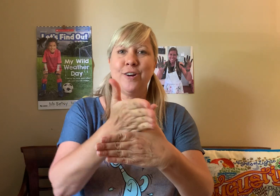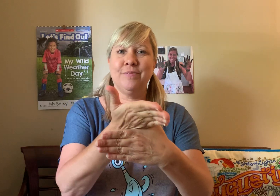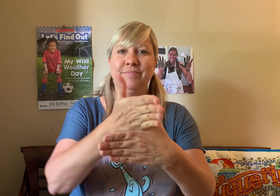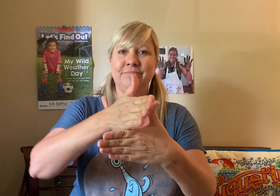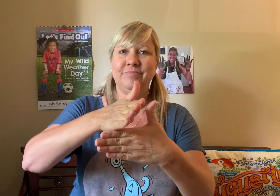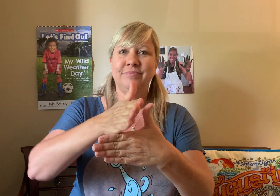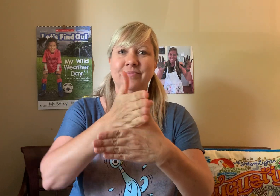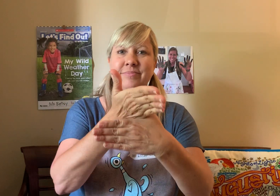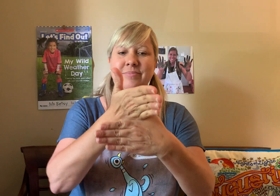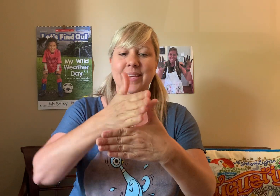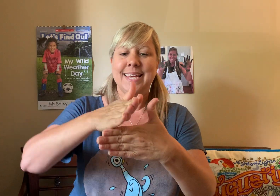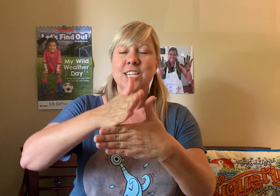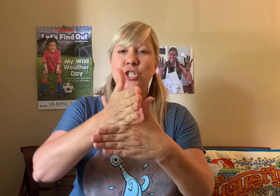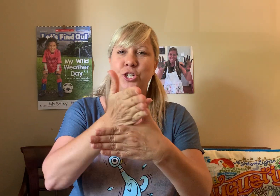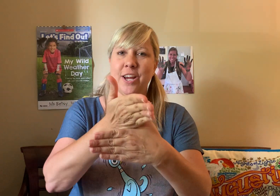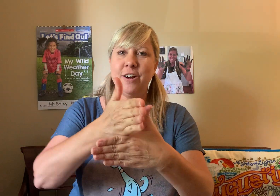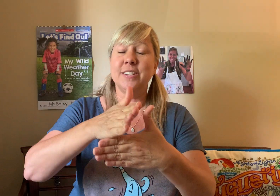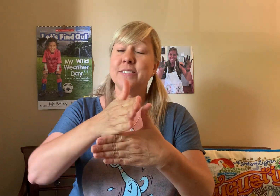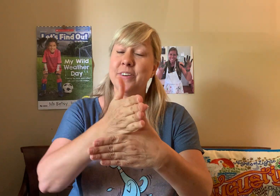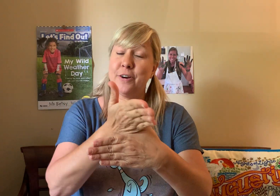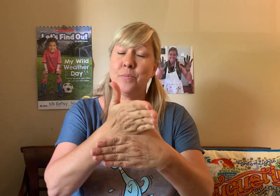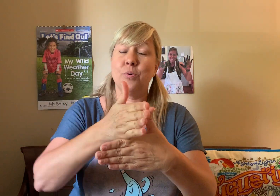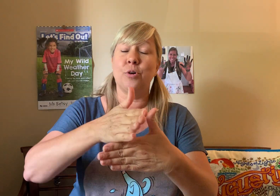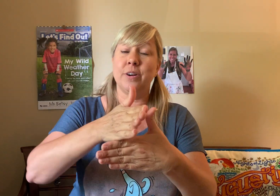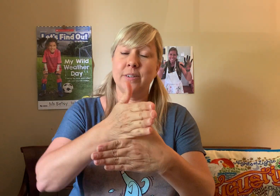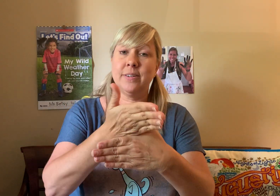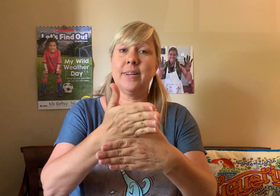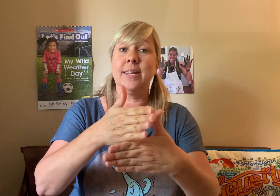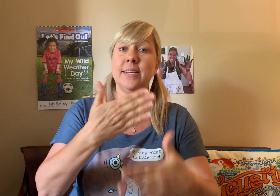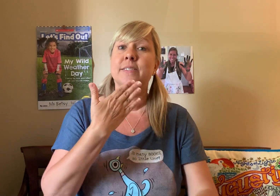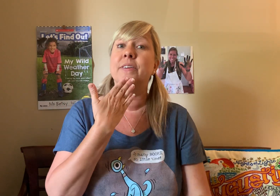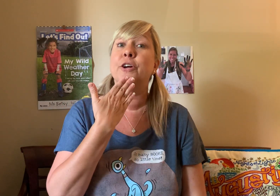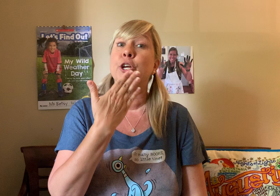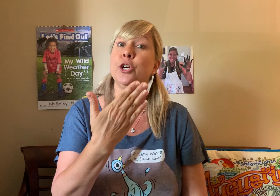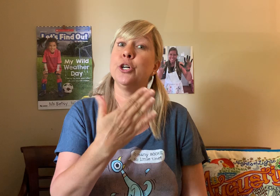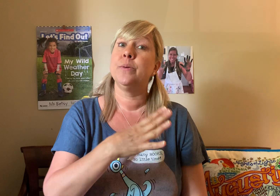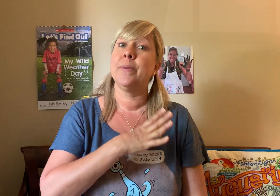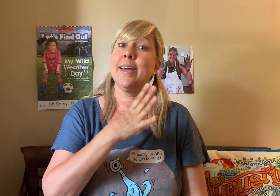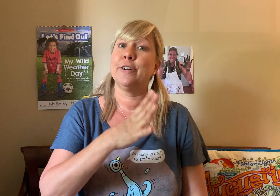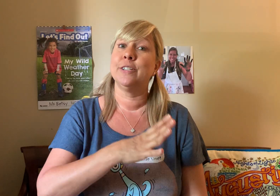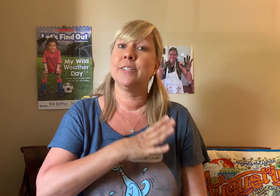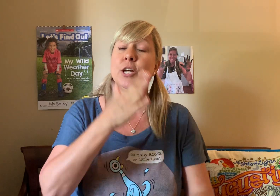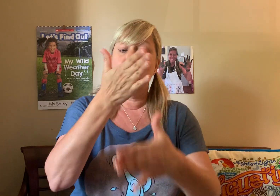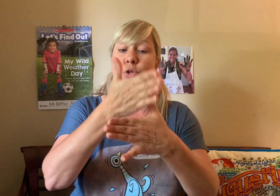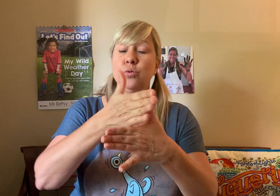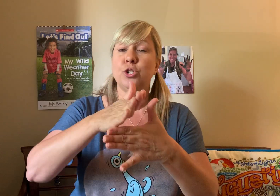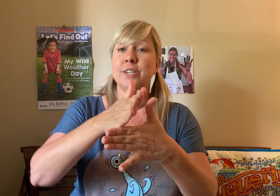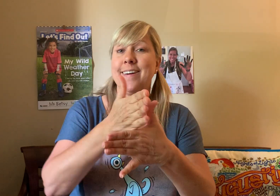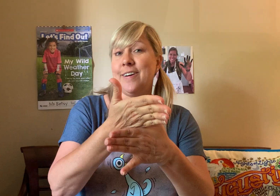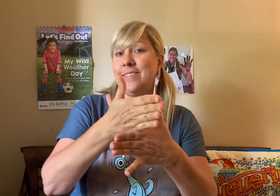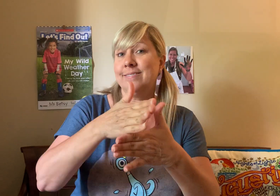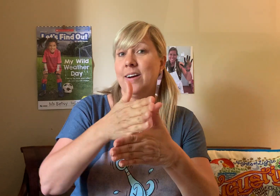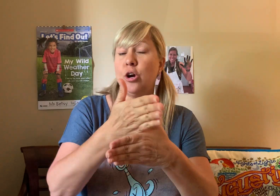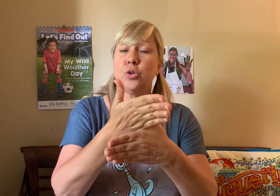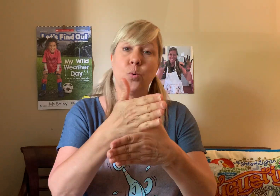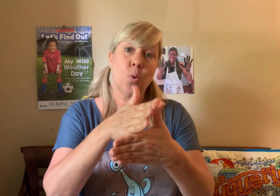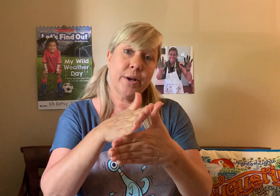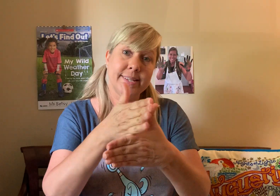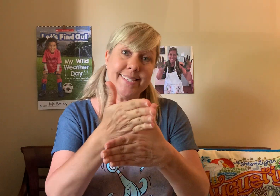Share. Share. It is very important, and it is very good manners to share our toys and